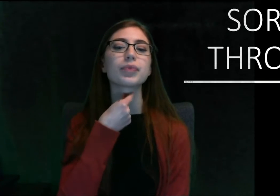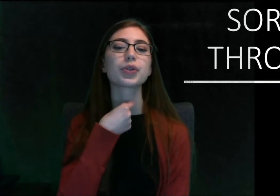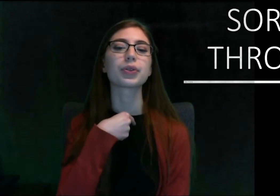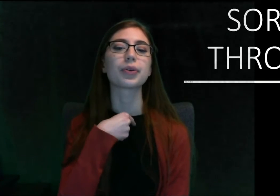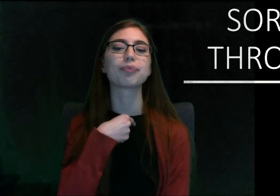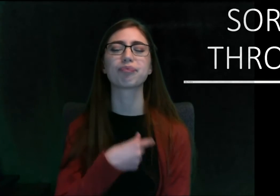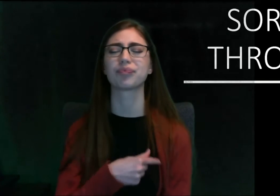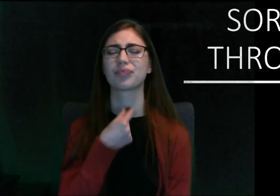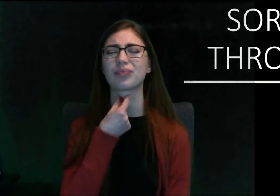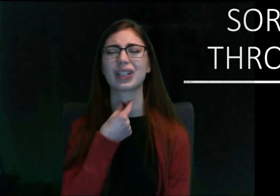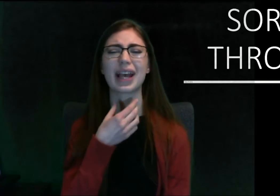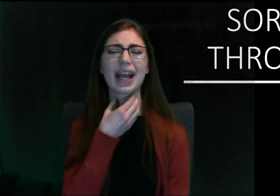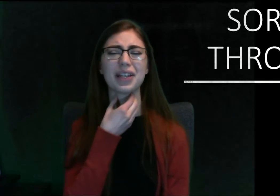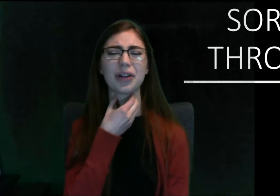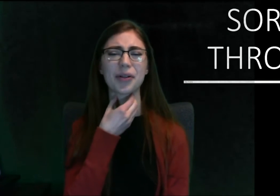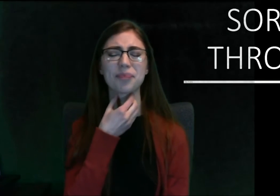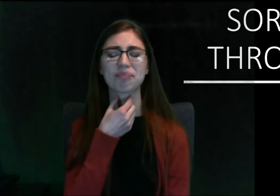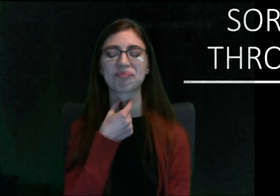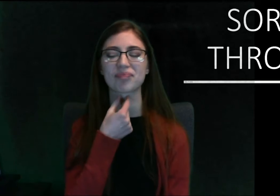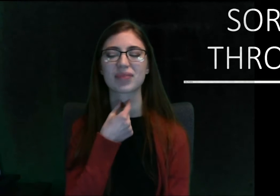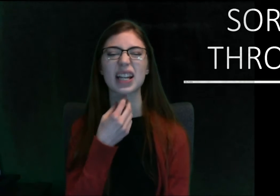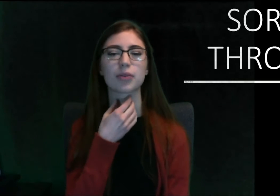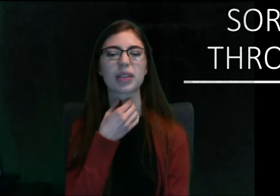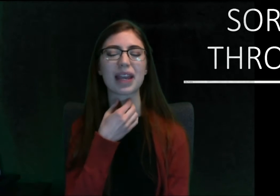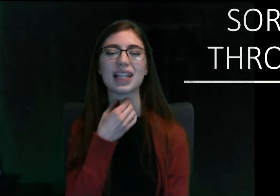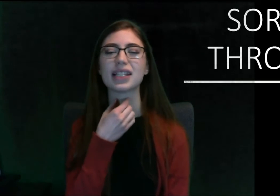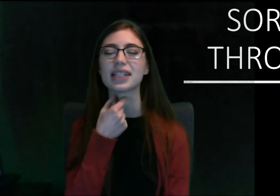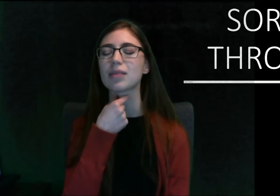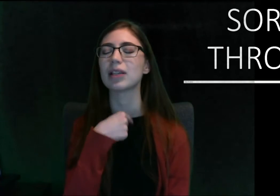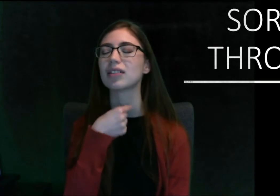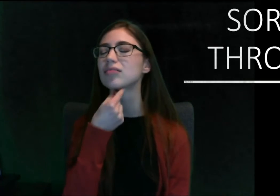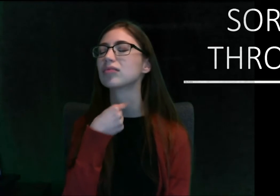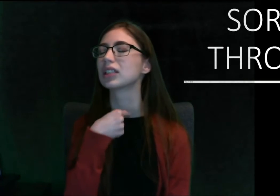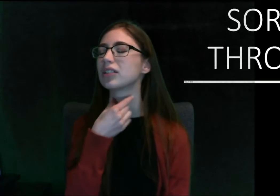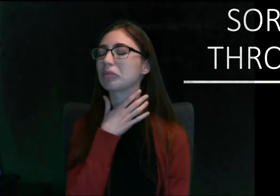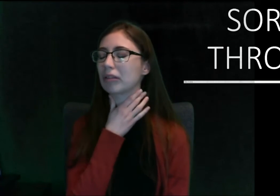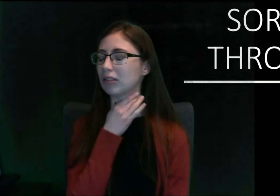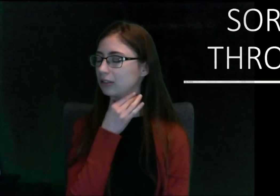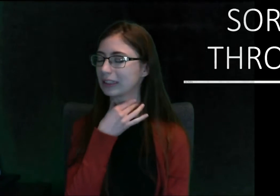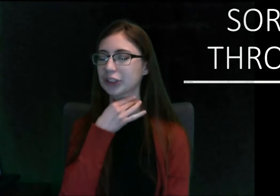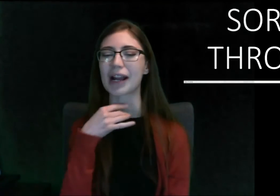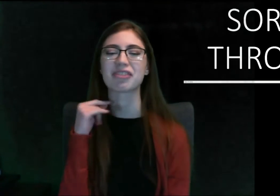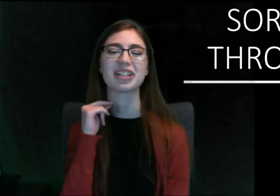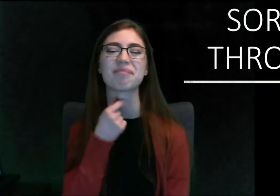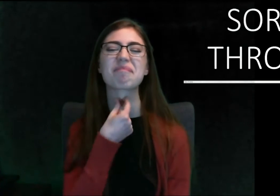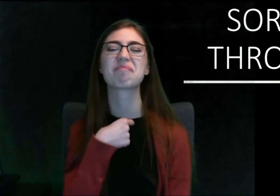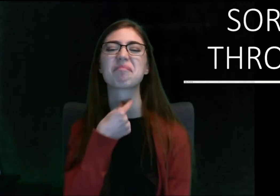throat. That kind of it's kind of where the pain tends to be, you know, scratchy, sore